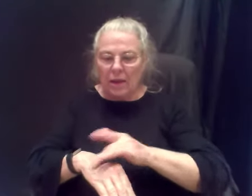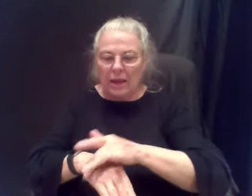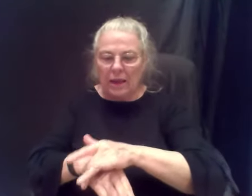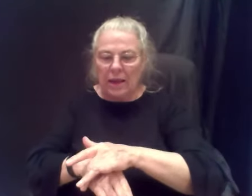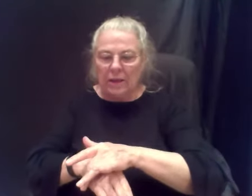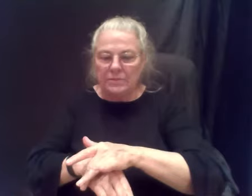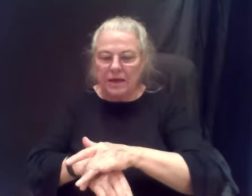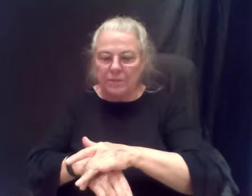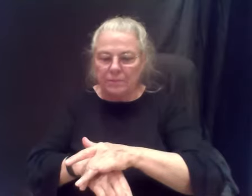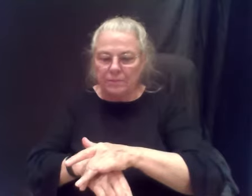Empty.